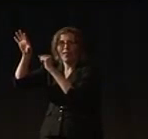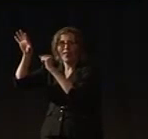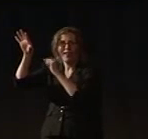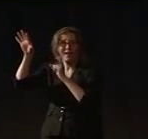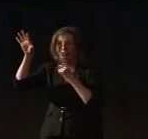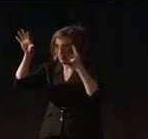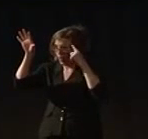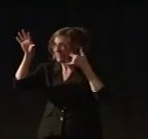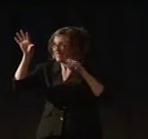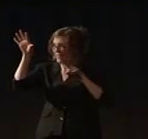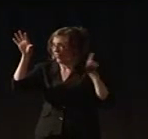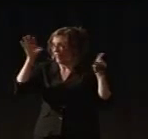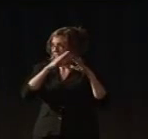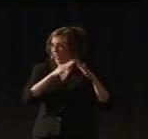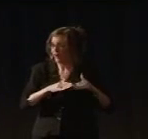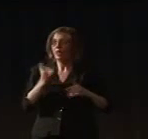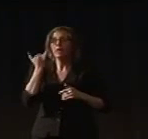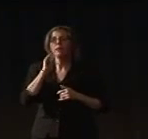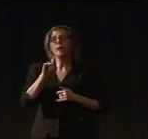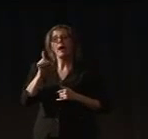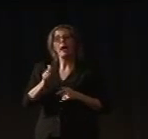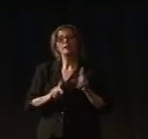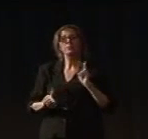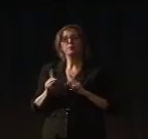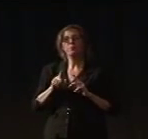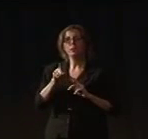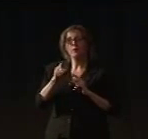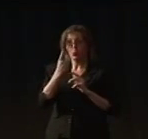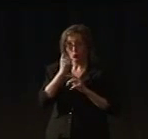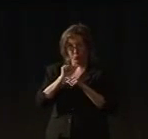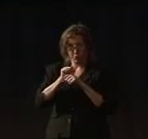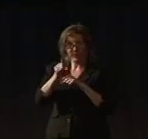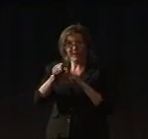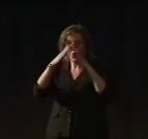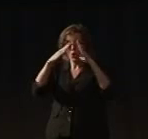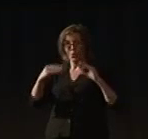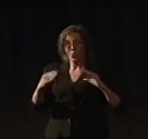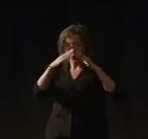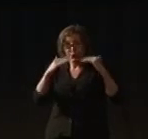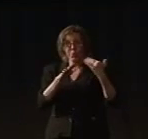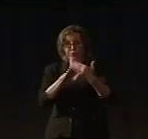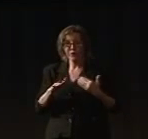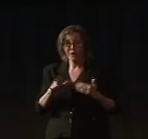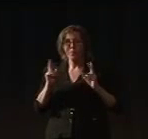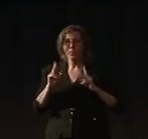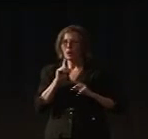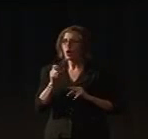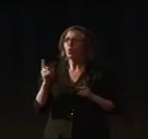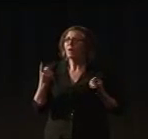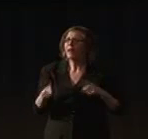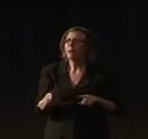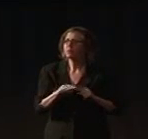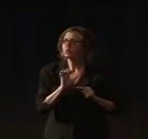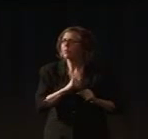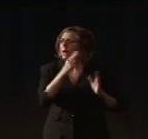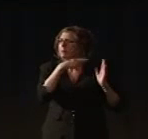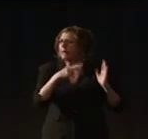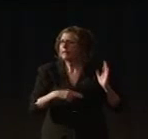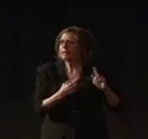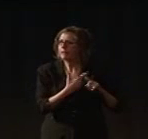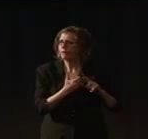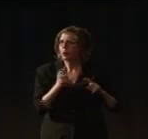people in the Louvre what happened to the Nozze di Cana, they didn't even, it's a perfect robbery. It's the absolute robbery, thanks to a